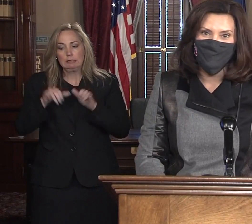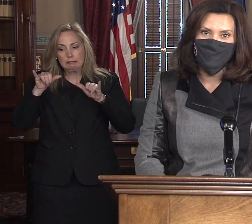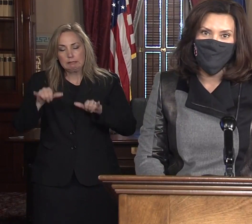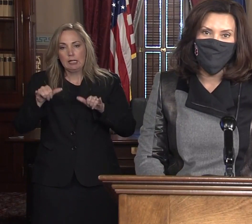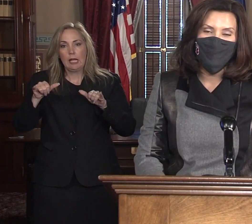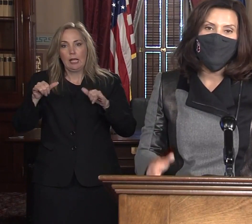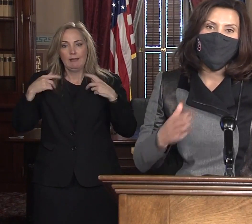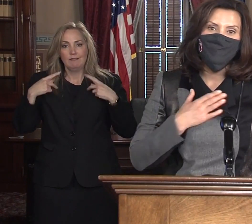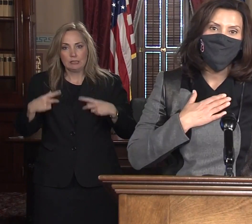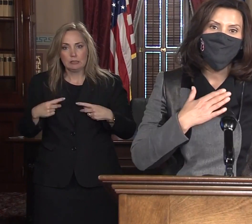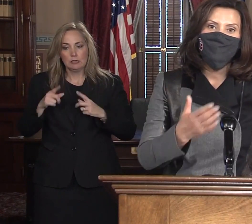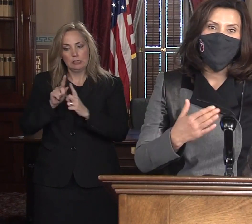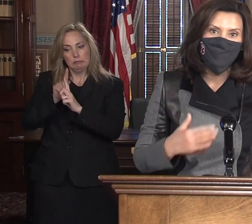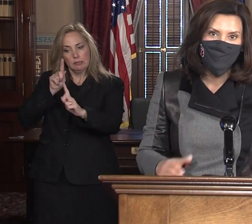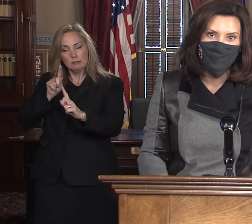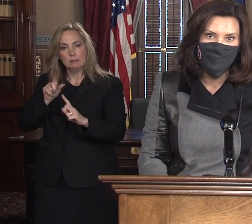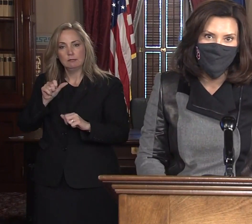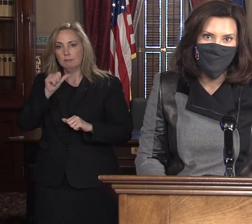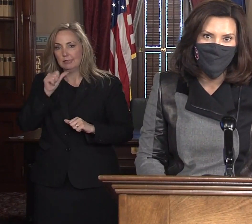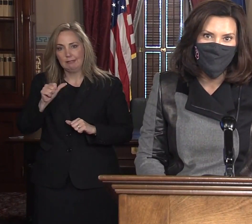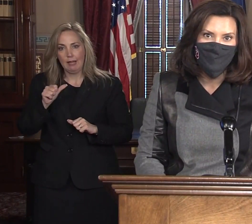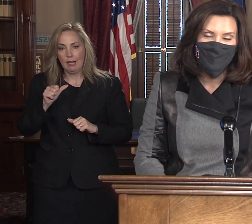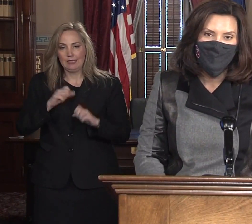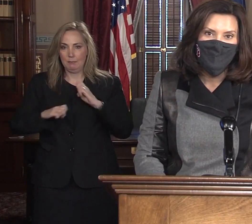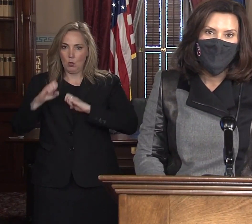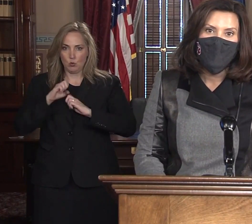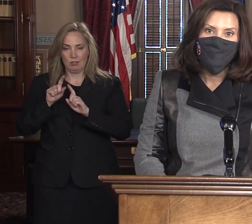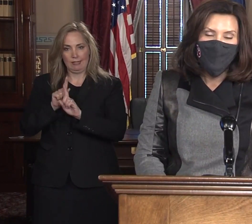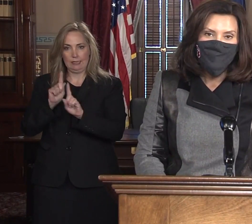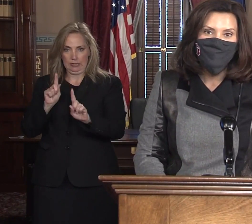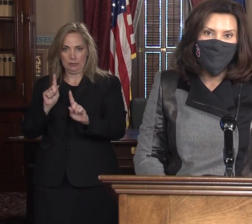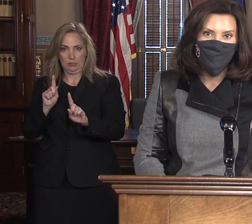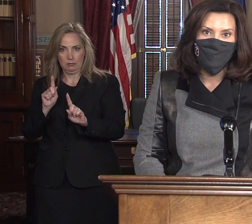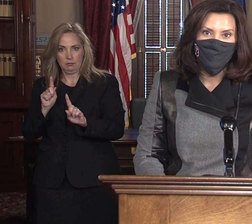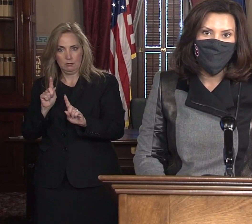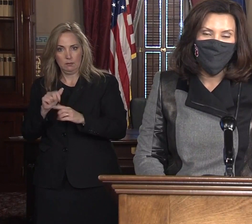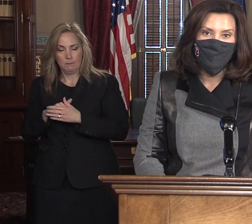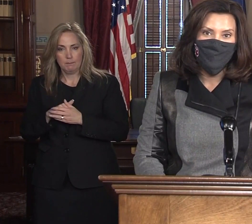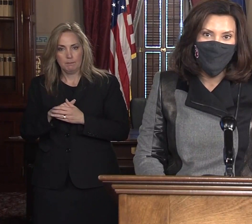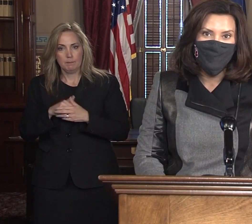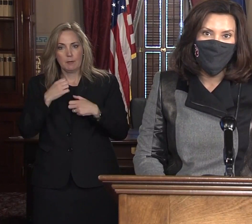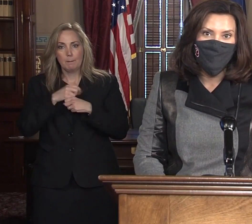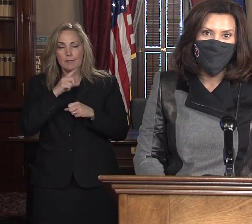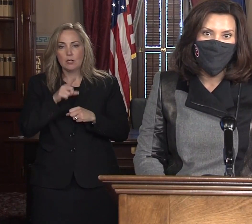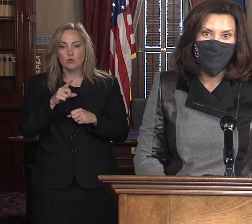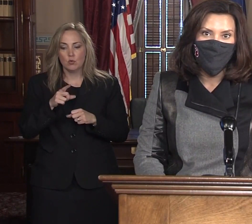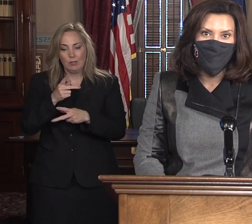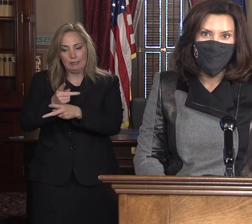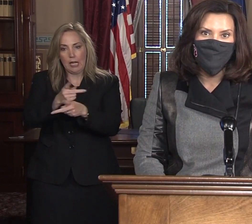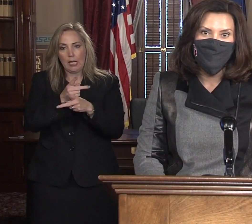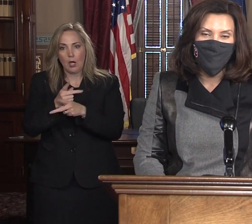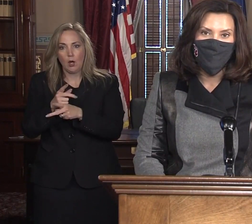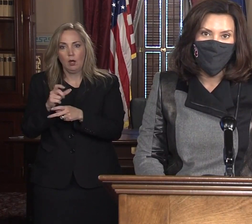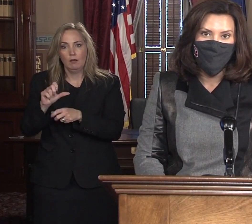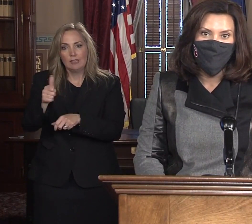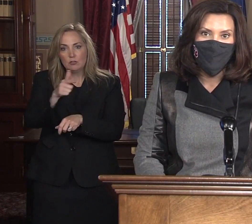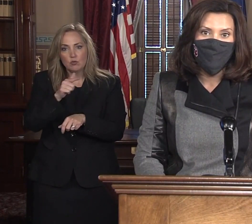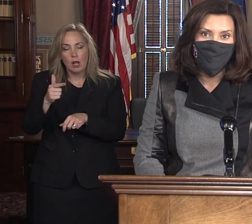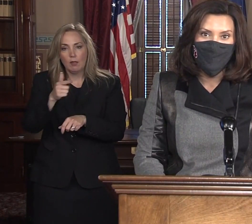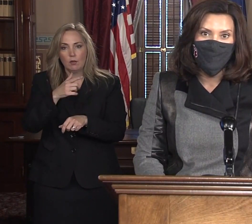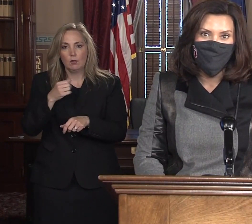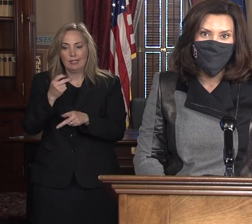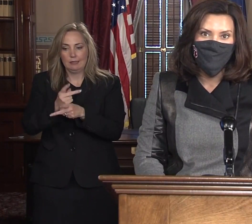physically distant, but not emotionally distant. And let's make sure that we take care of one another and take care of